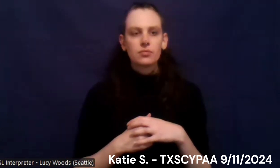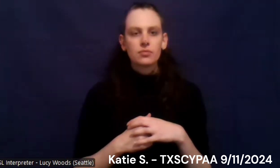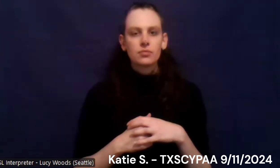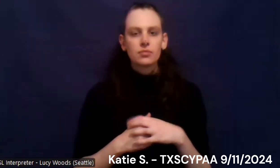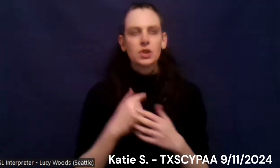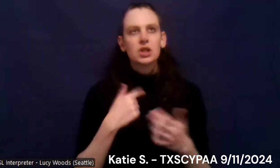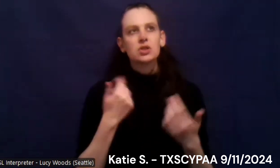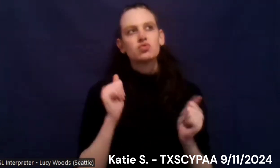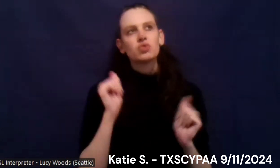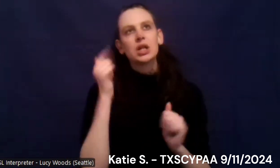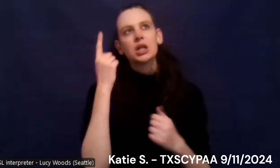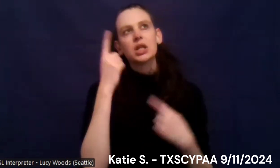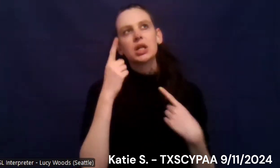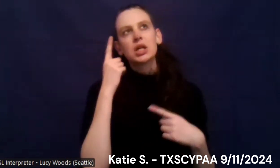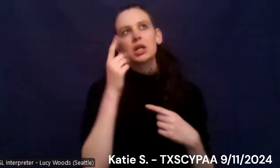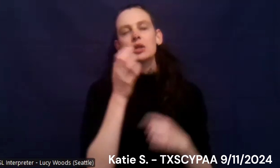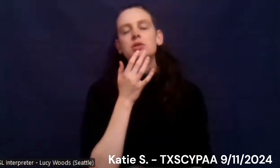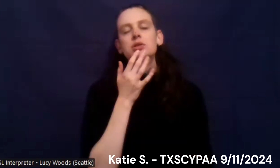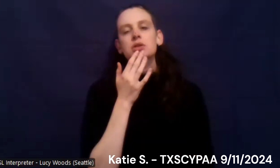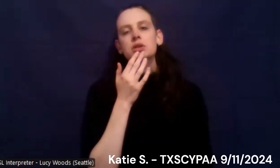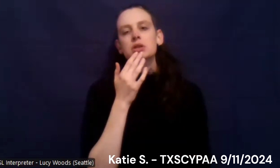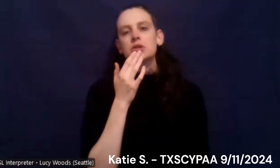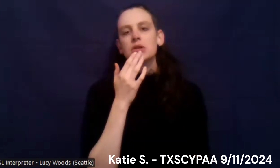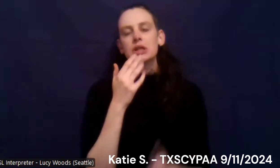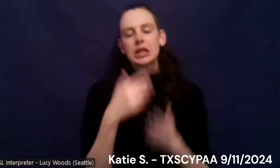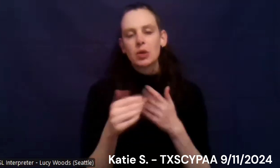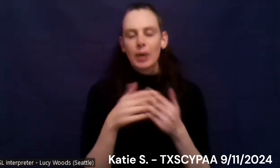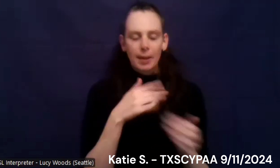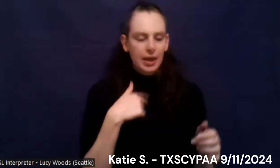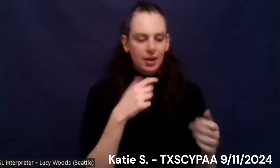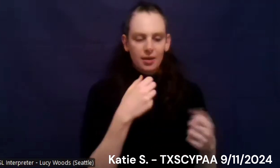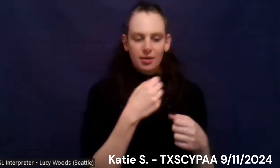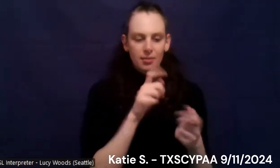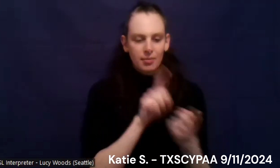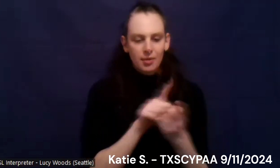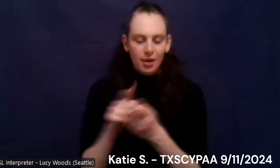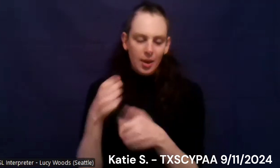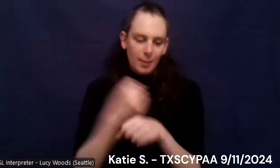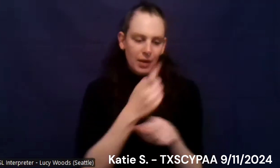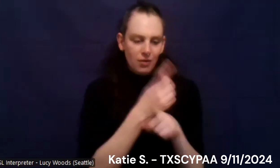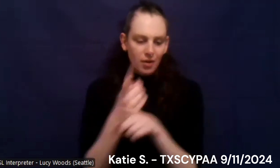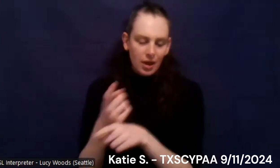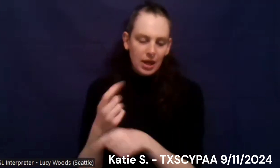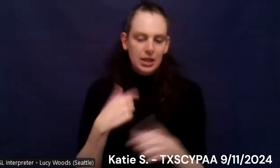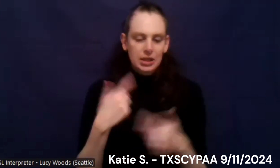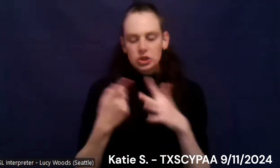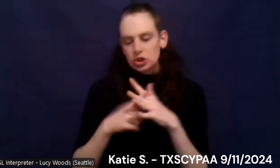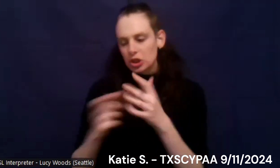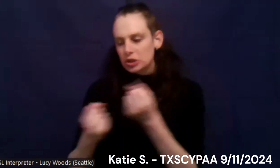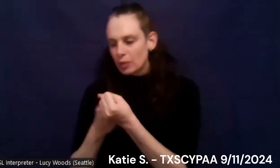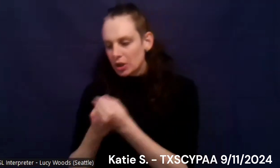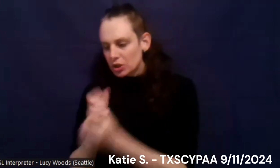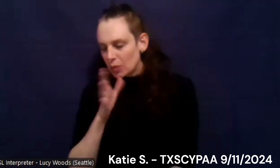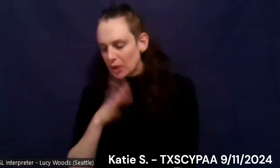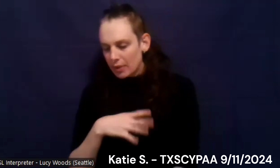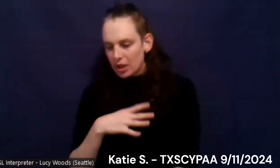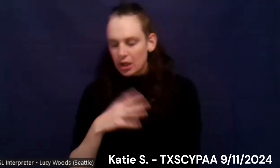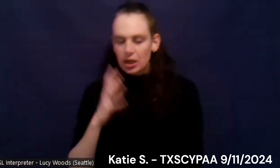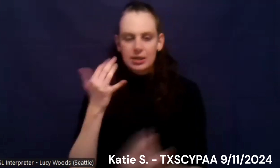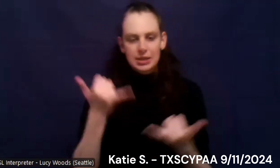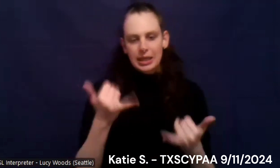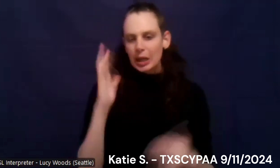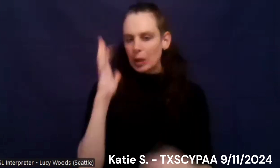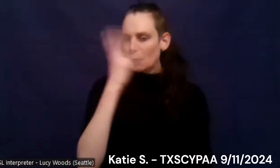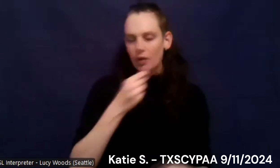Trying to think. Anyways, yeah, I did my amends. I started sponsoring women. It's a beautiful life I live today that I'm very